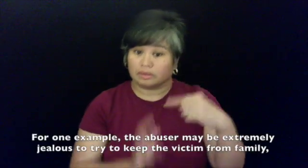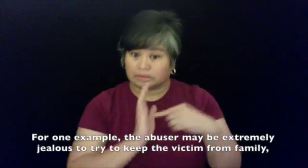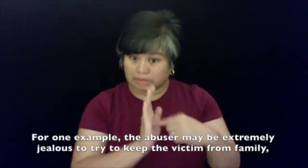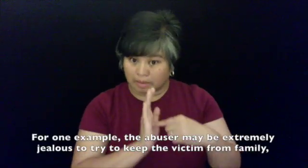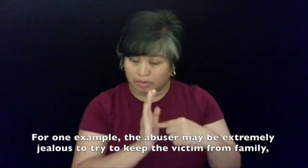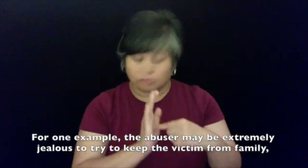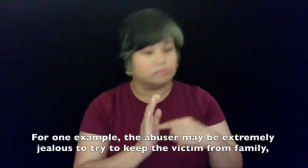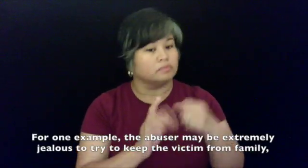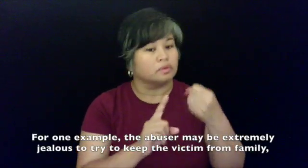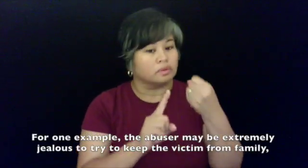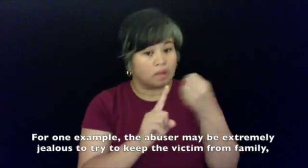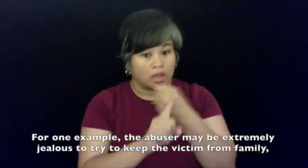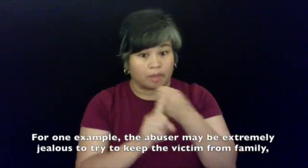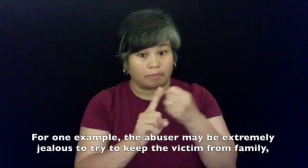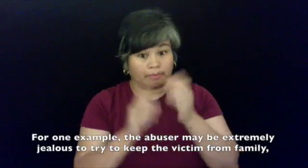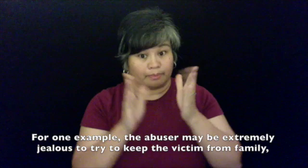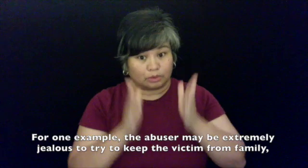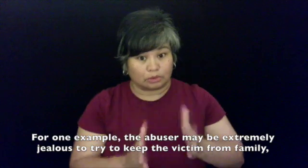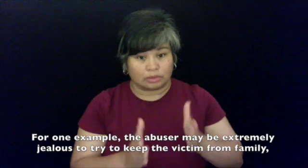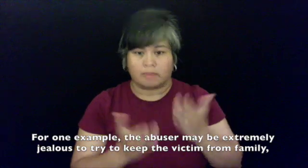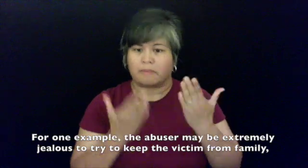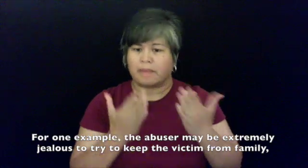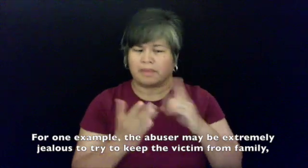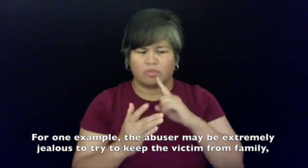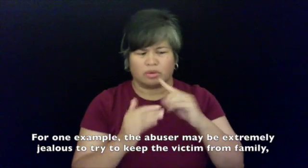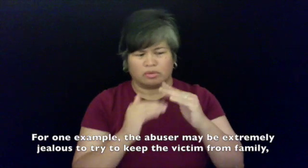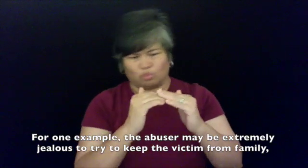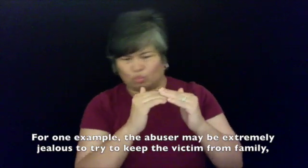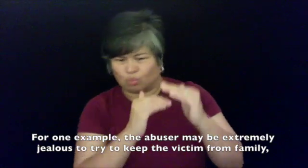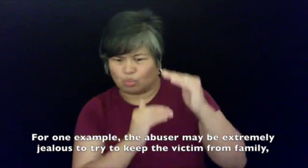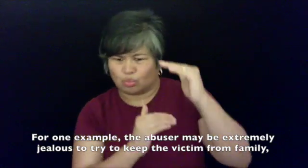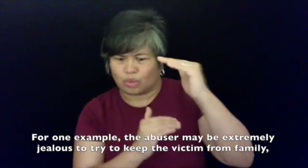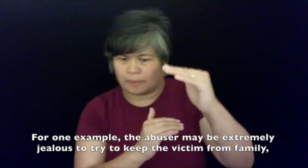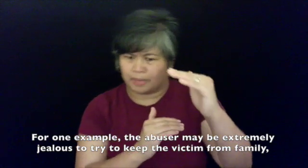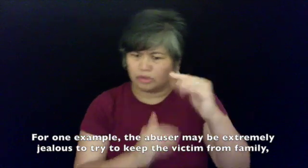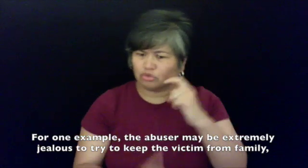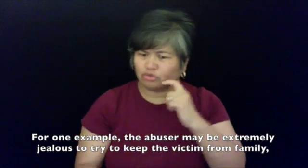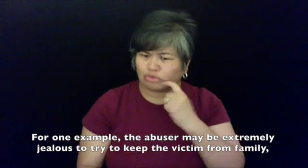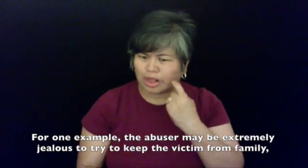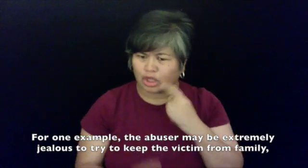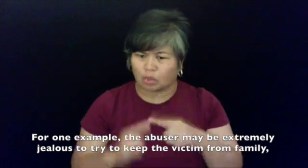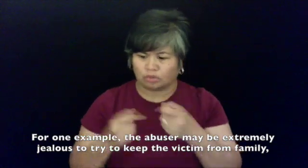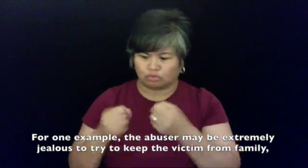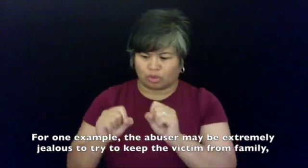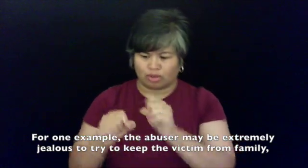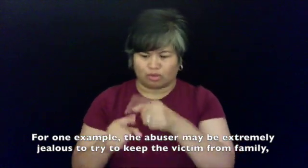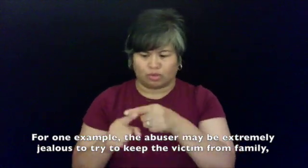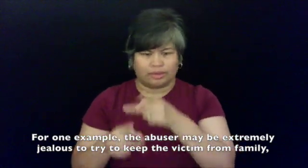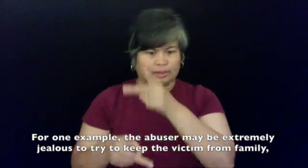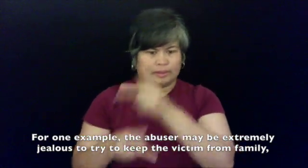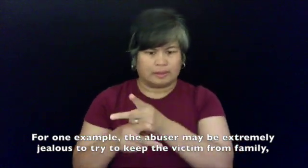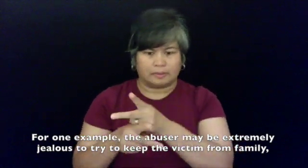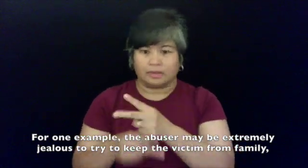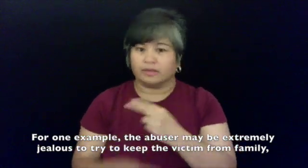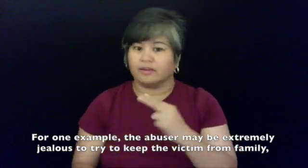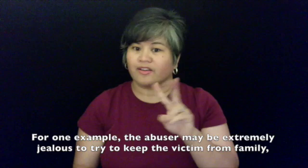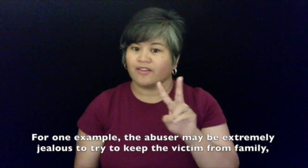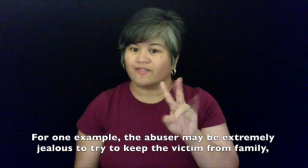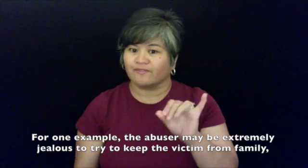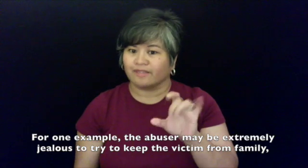For one example, the abuser may be extremely jealous, trying to keep the victim from their family.